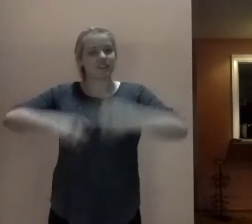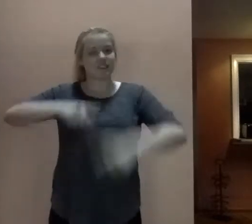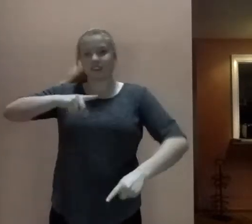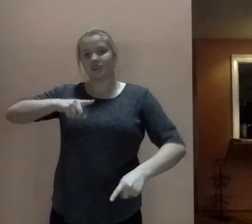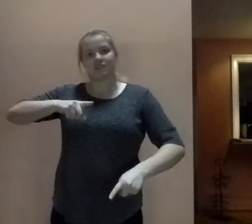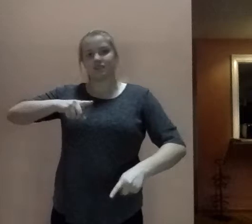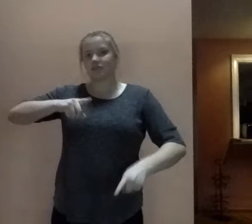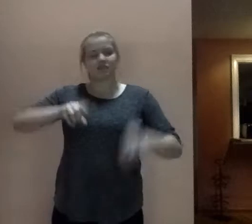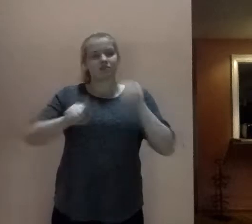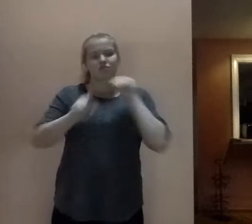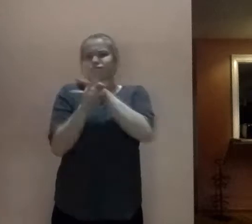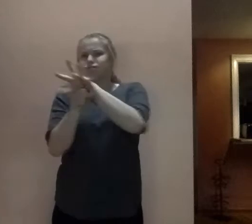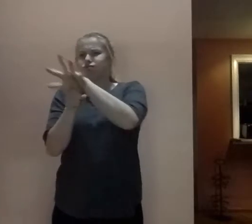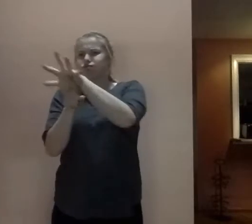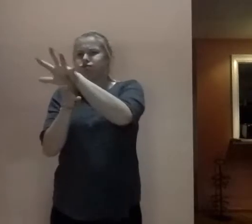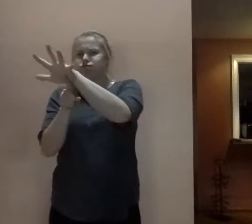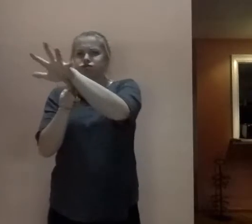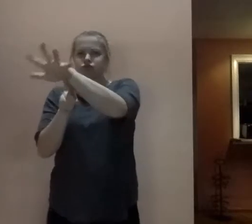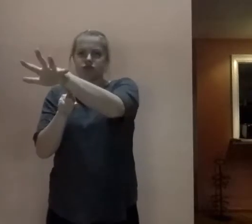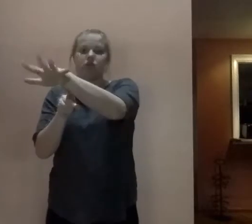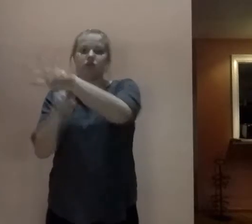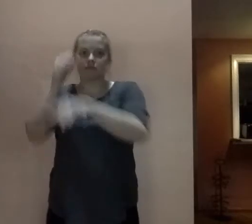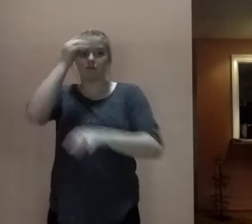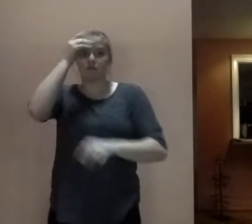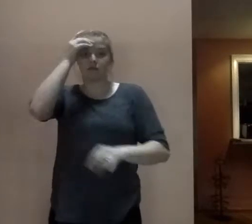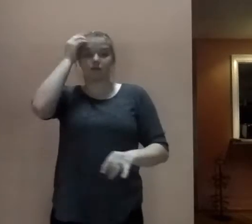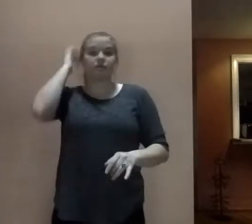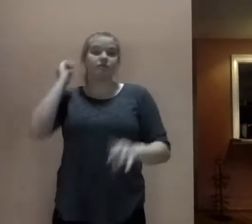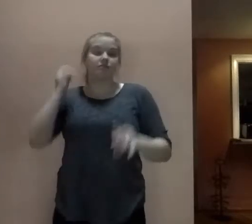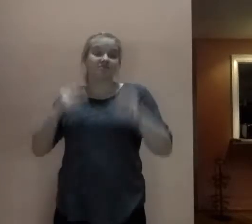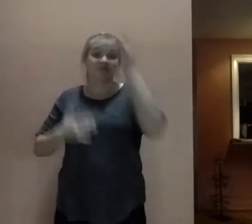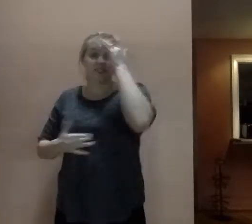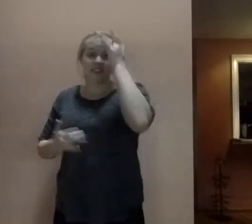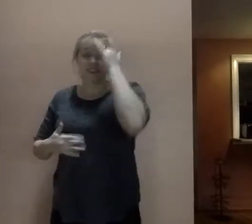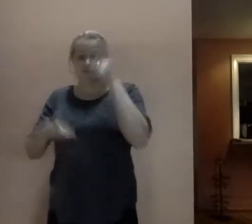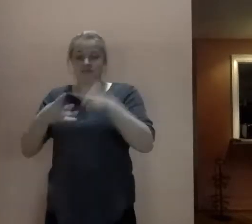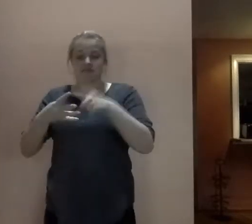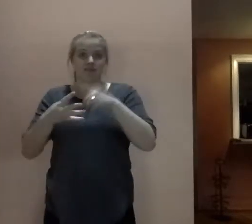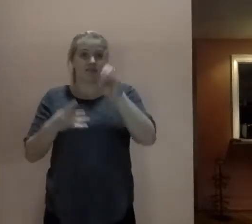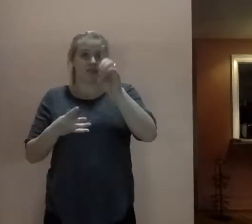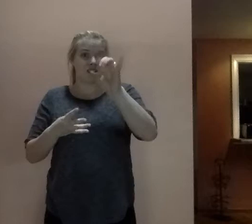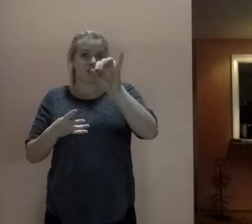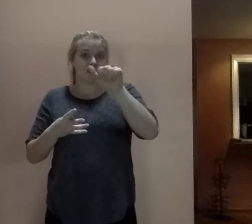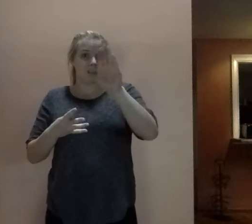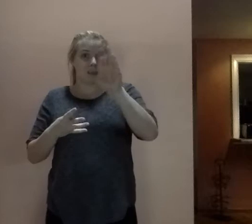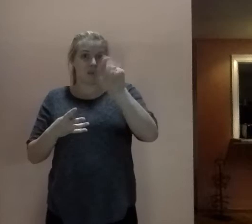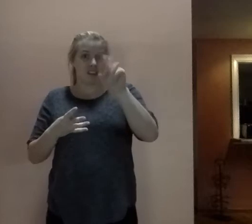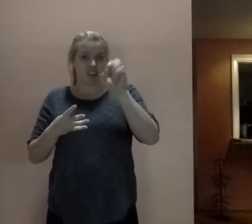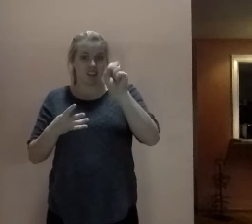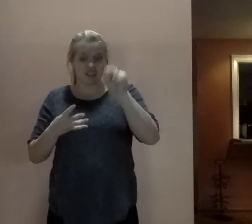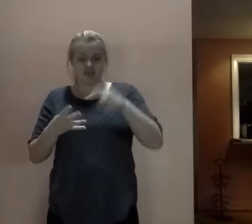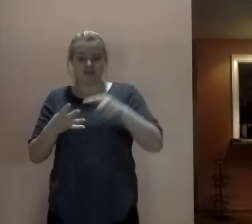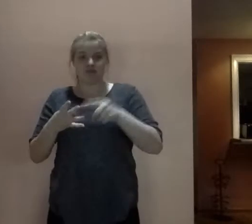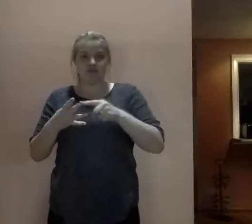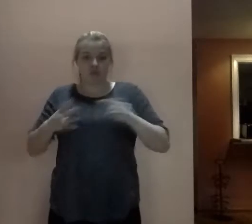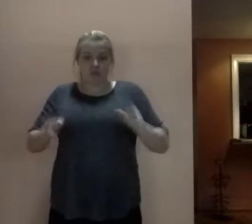our diet and lifestyle choices. The diabetes, the arthritis, the heart disease, the dementia, the obesity, the cancers are